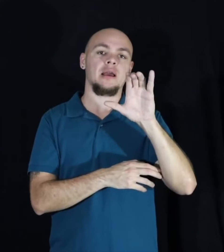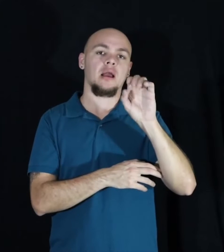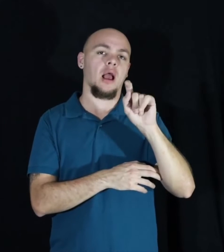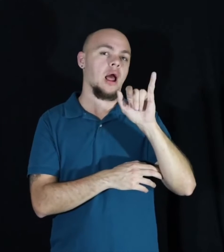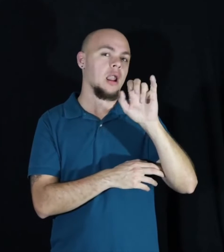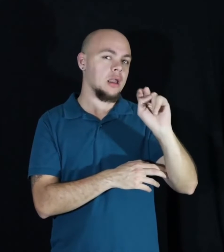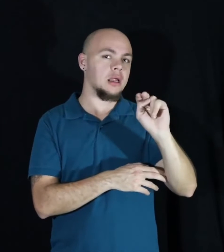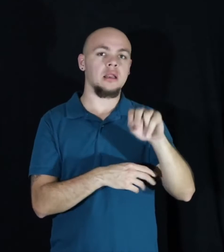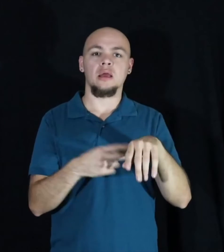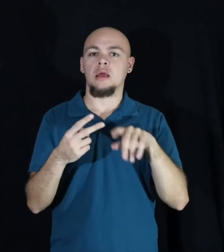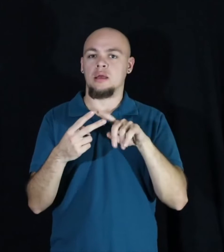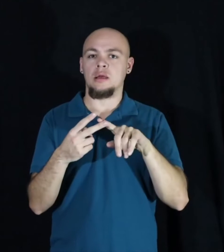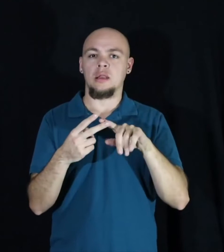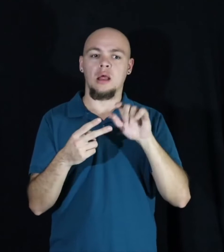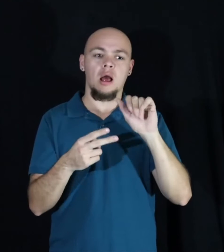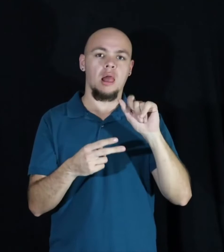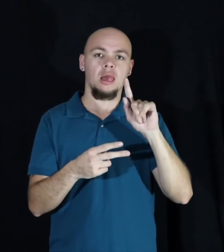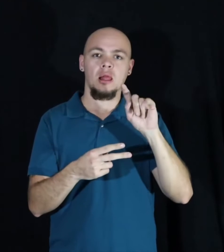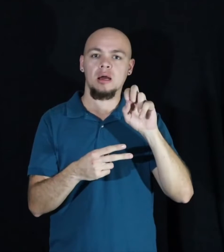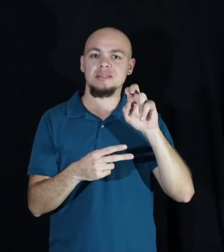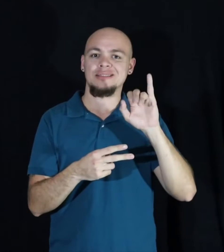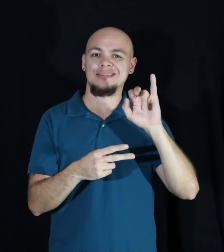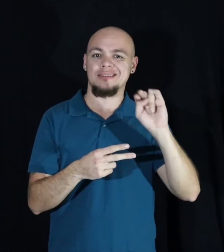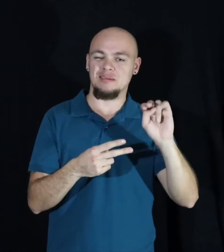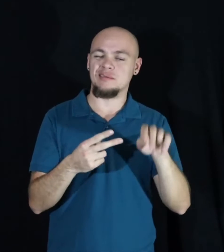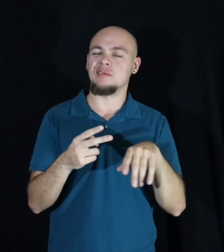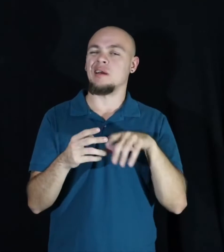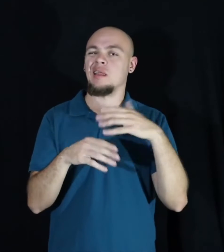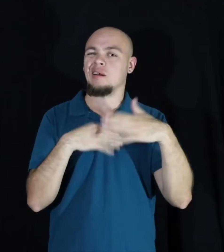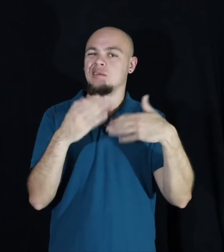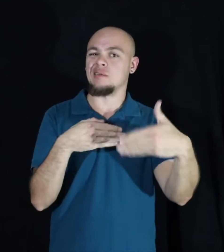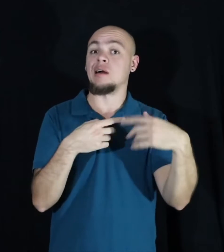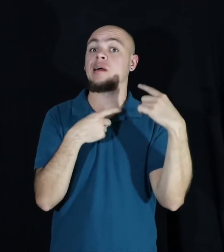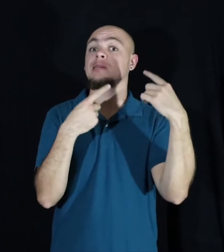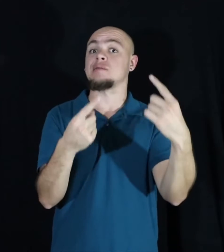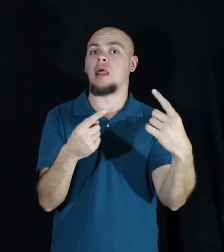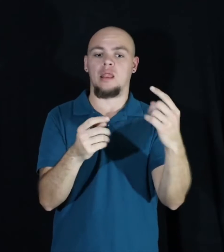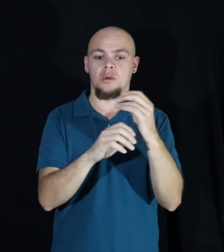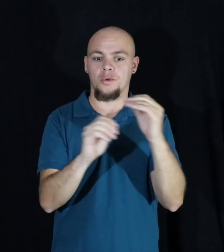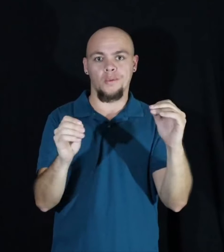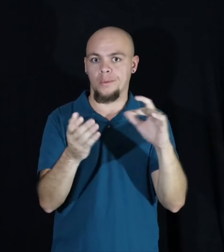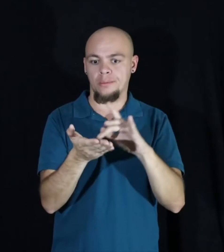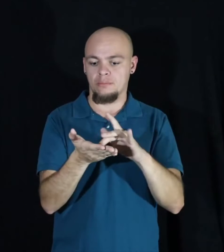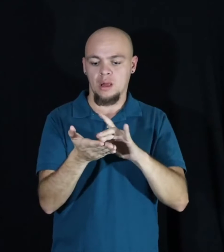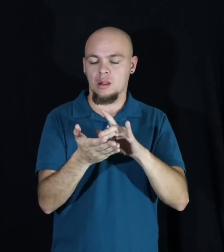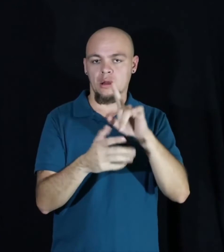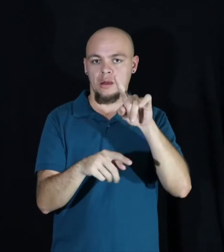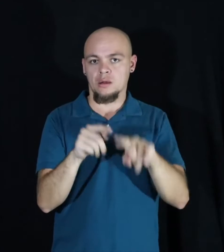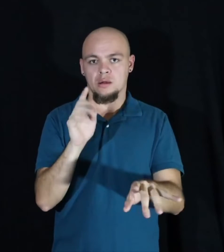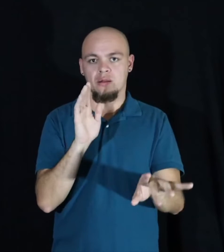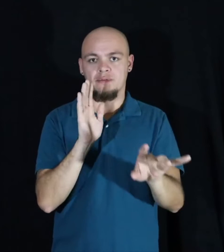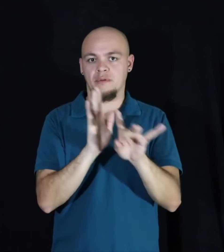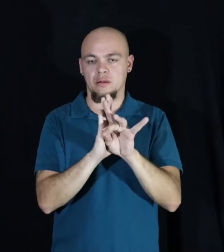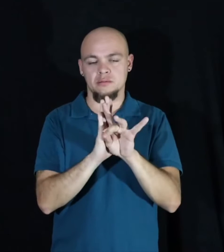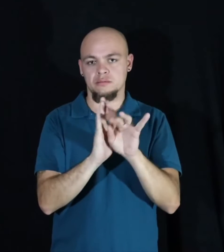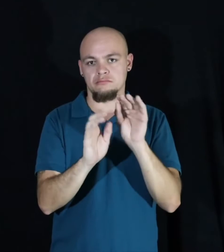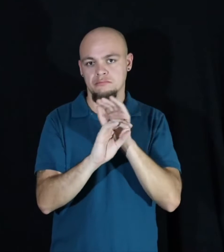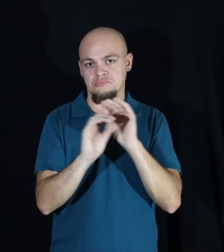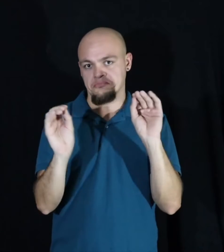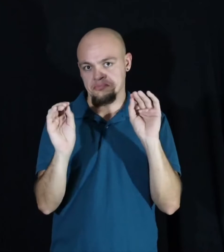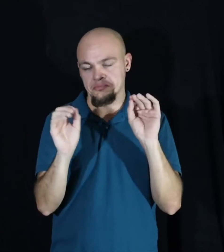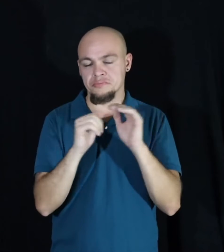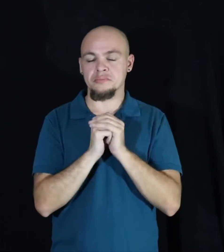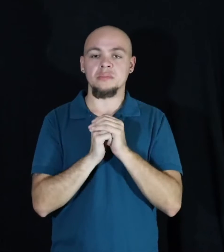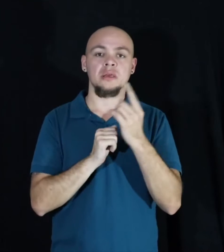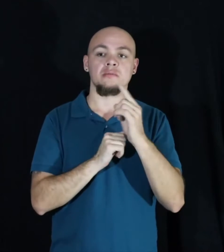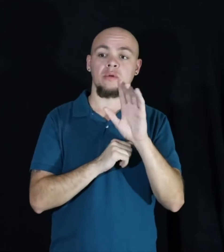and that went on for a while until one day there was none. I couldn't find a pill anywhere, and